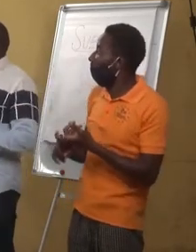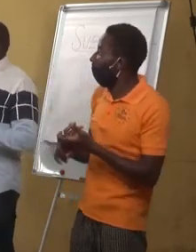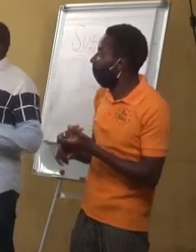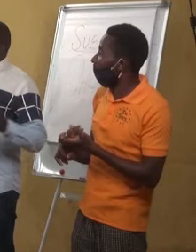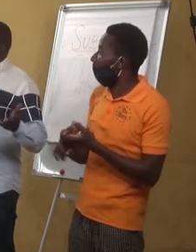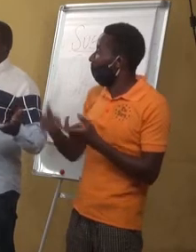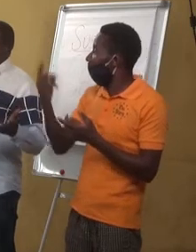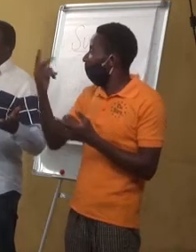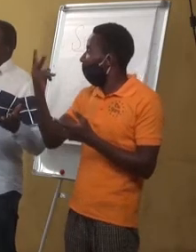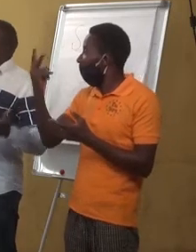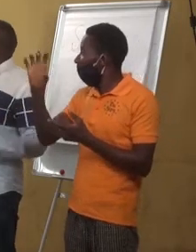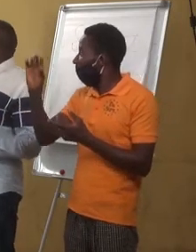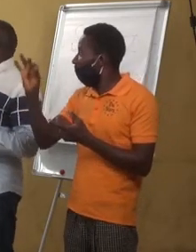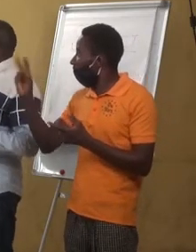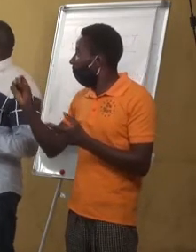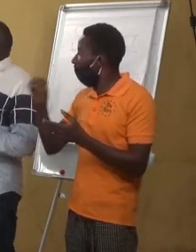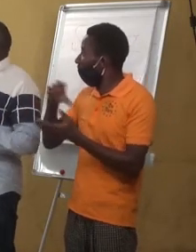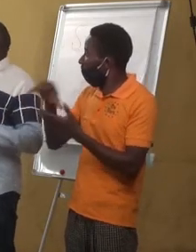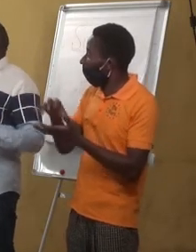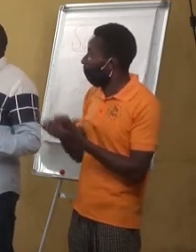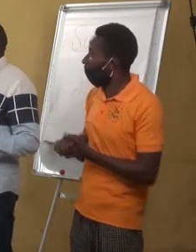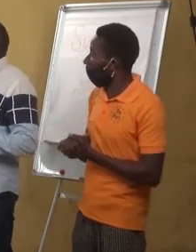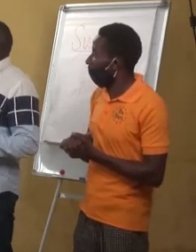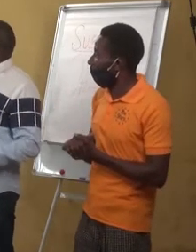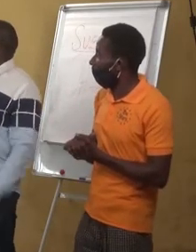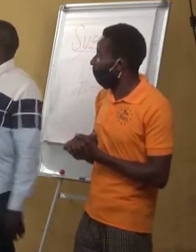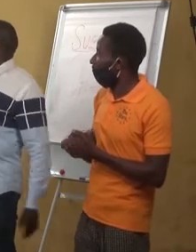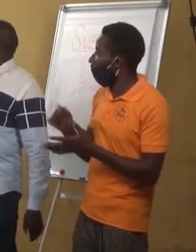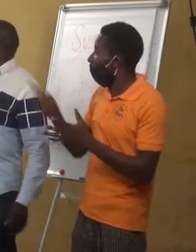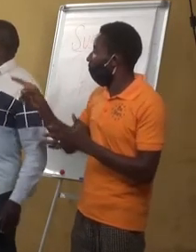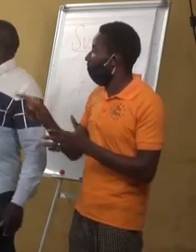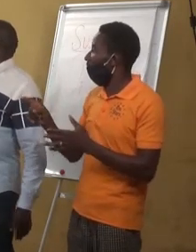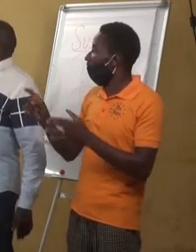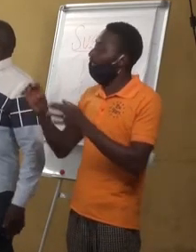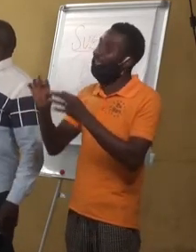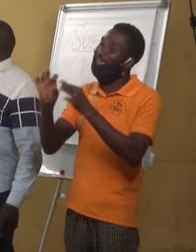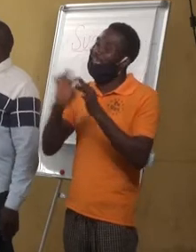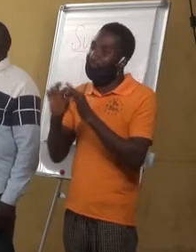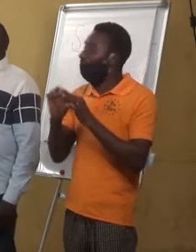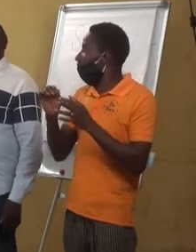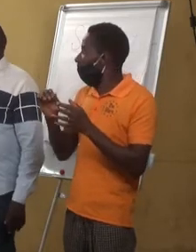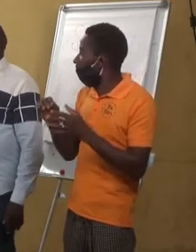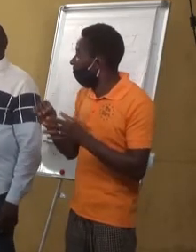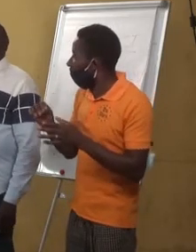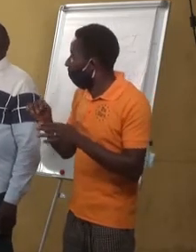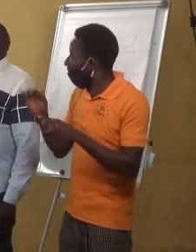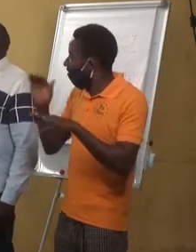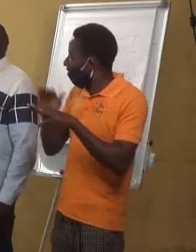said, unlike the other one that we say it exists in a form of ion, this one exists in a form of a discrete molecule